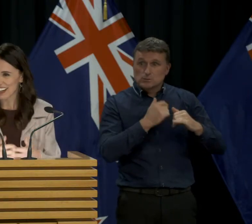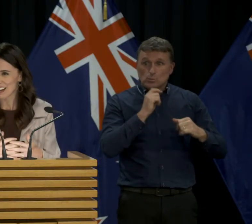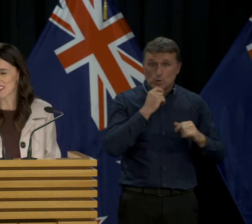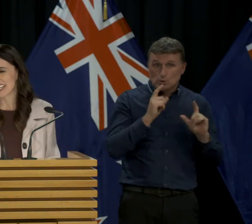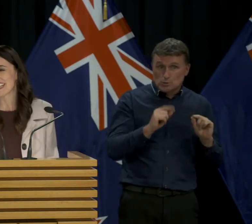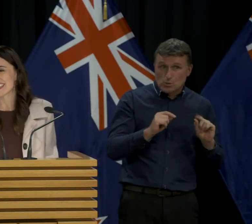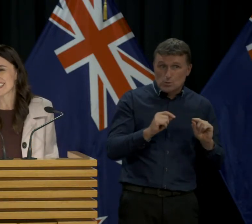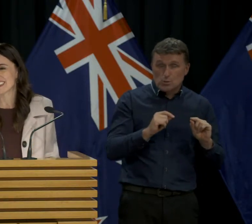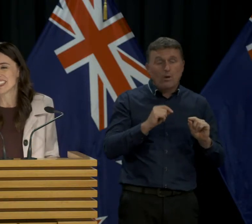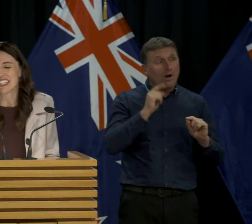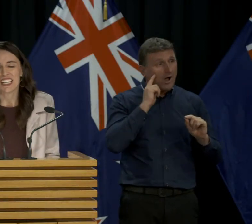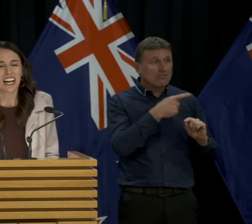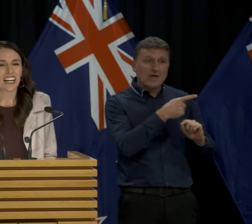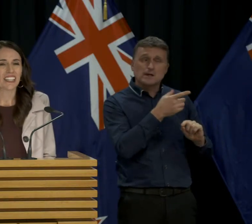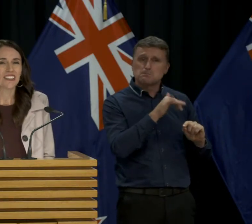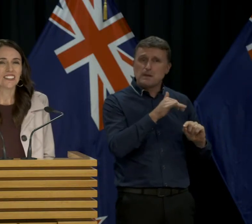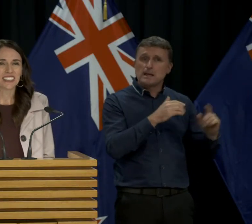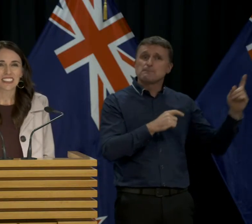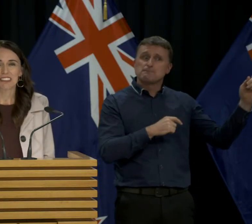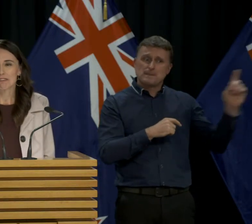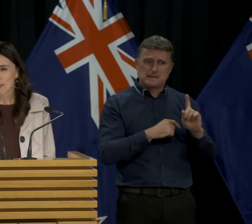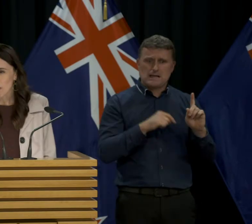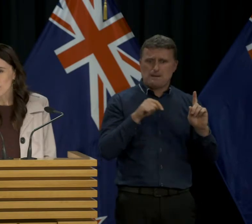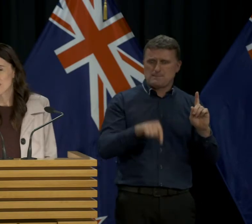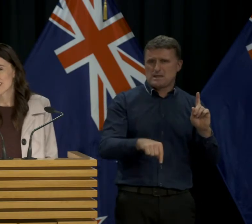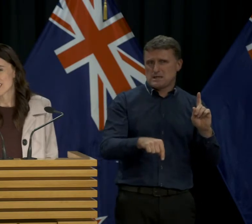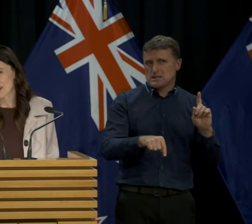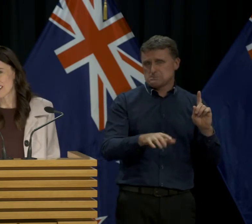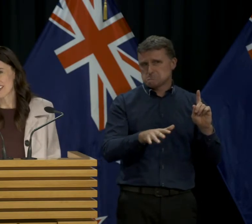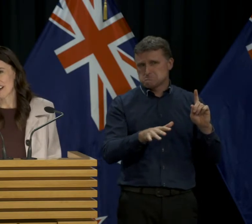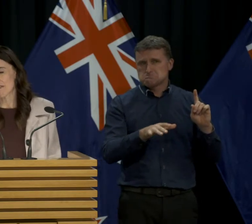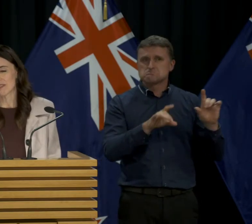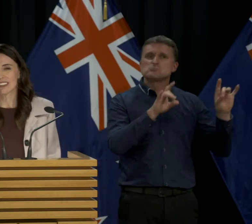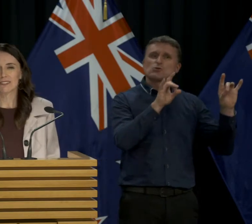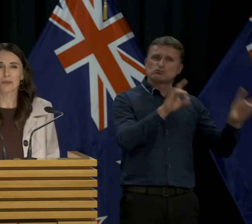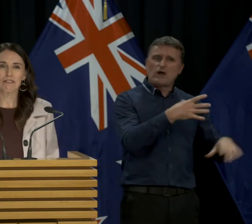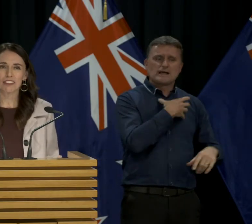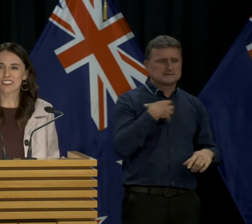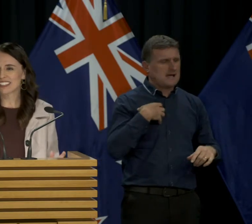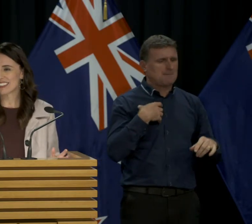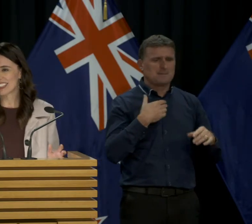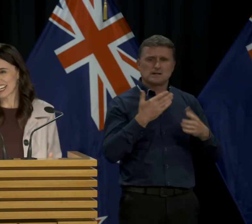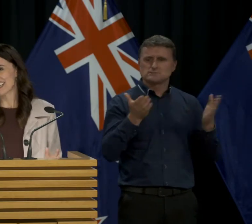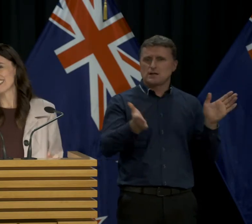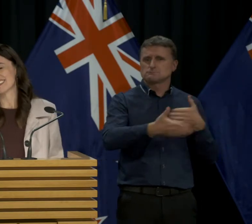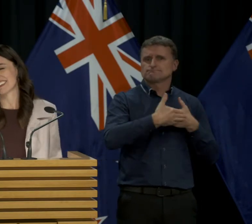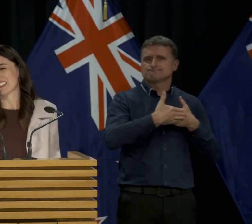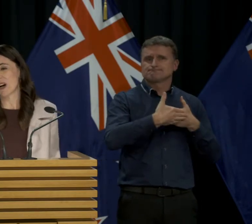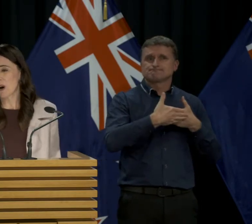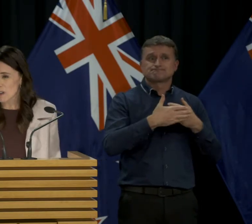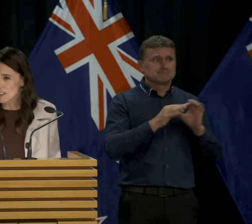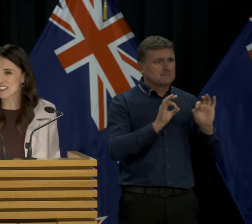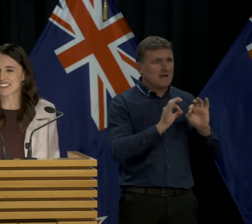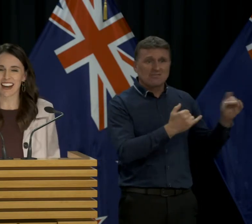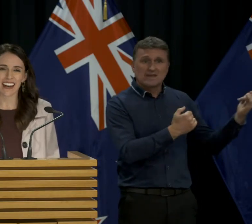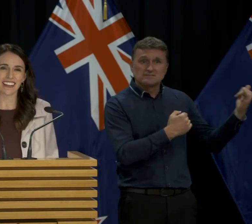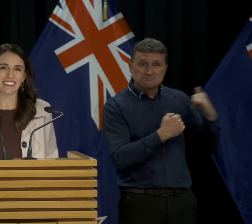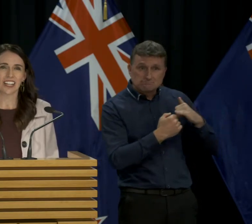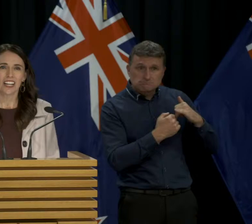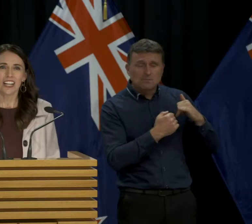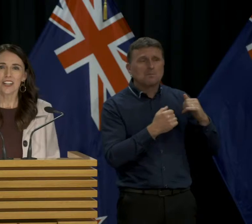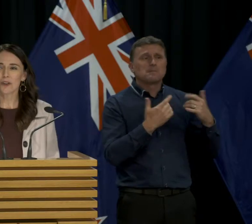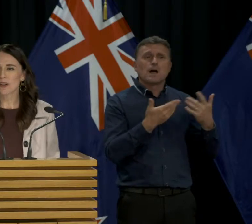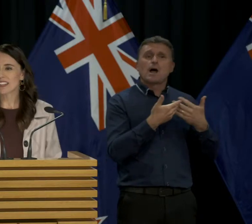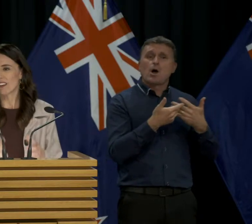believe, here in New Zealand from the Australian government, and we're very keen to host